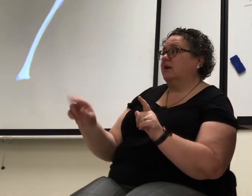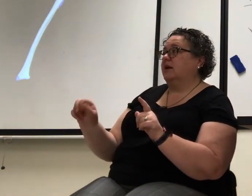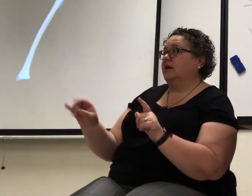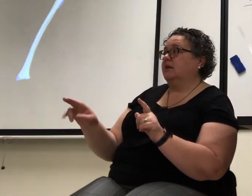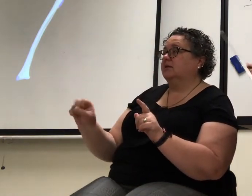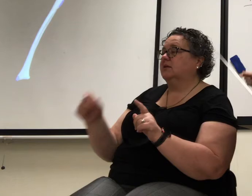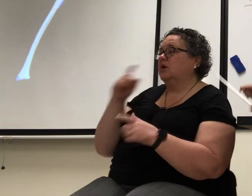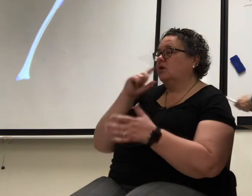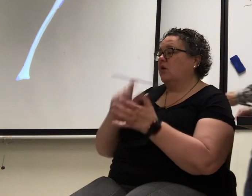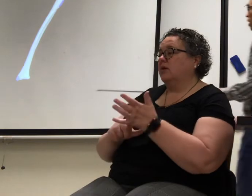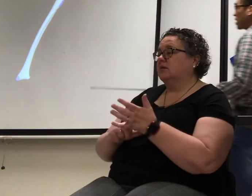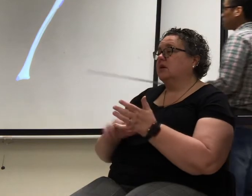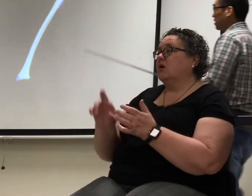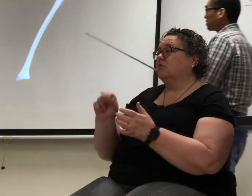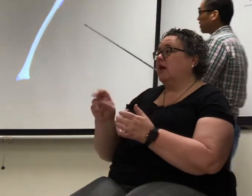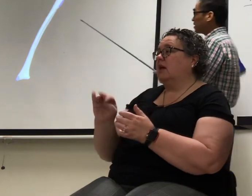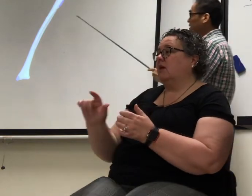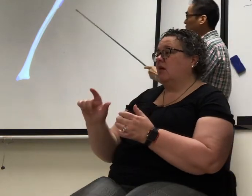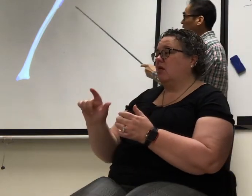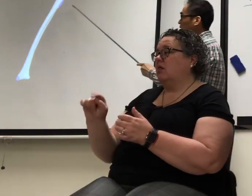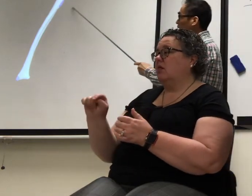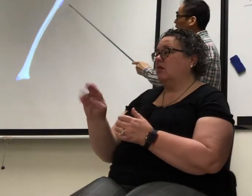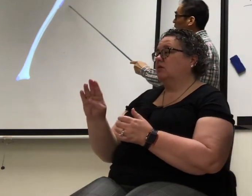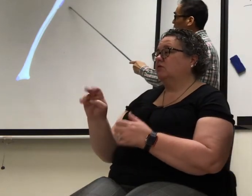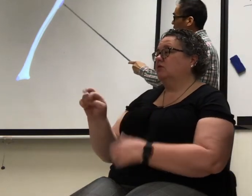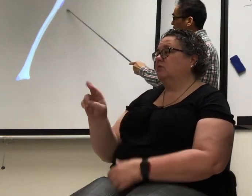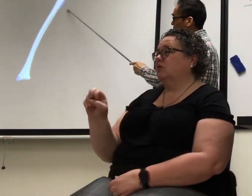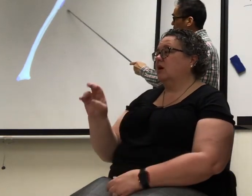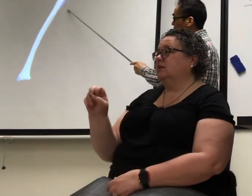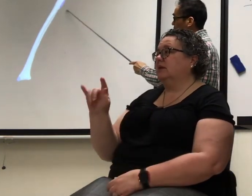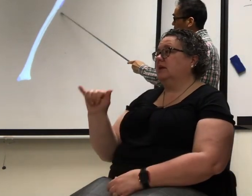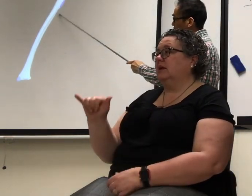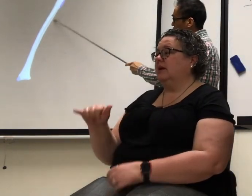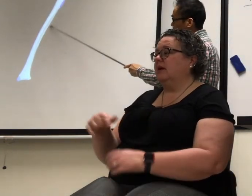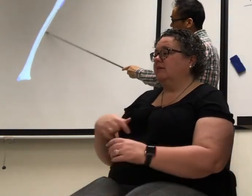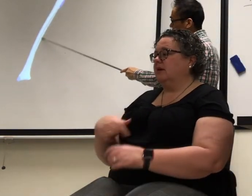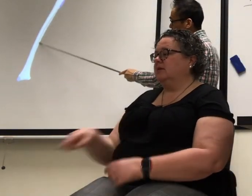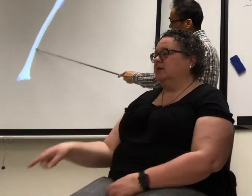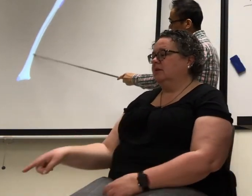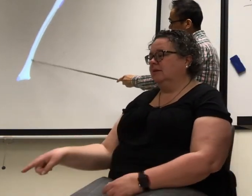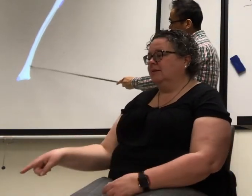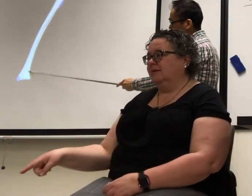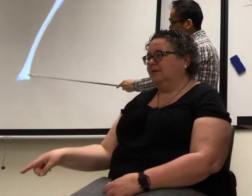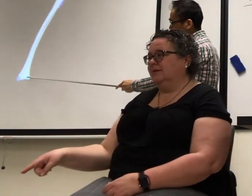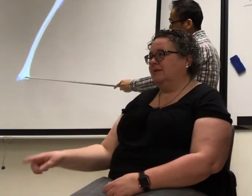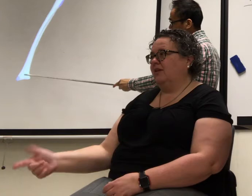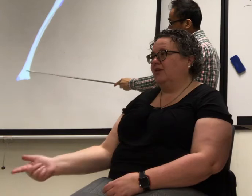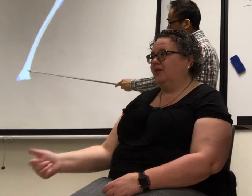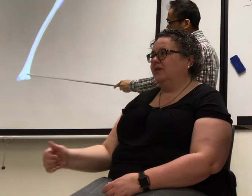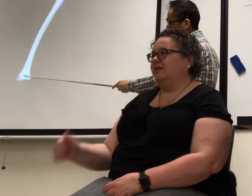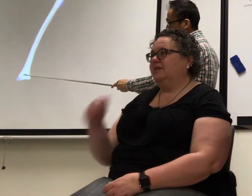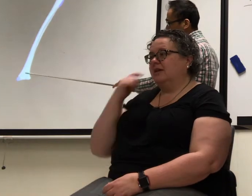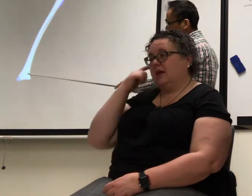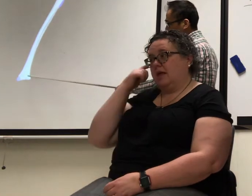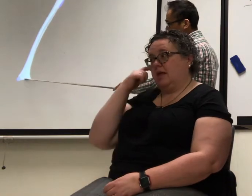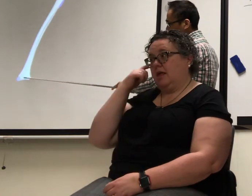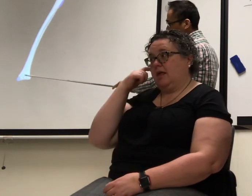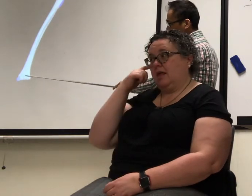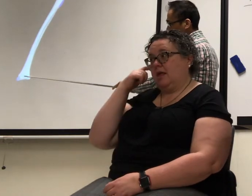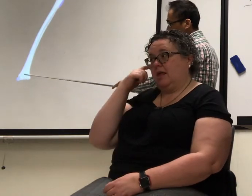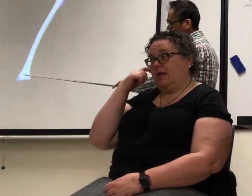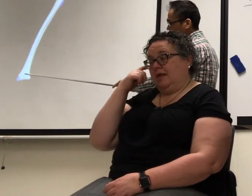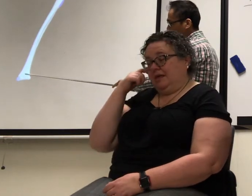how the radial tuberosity is facing medially. The front part of the bone, if you look, always look down